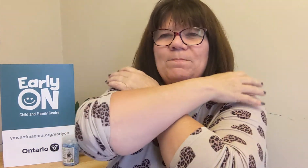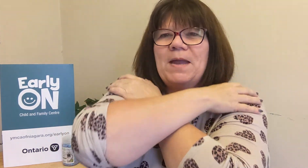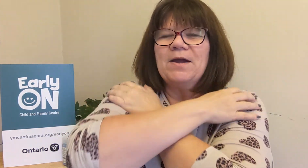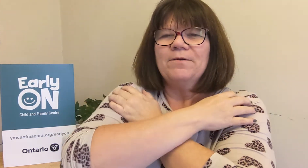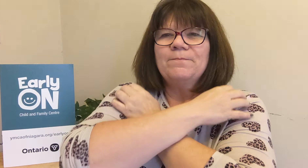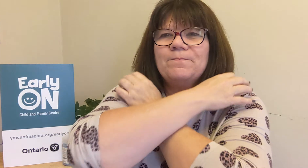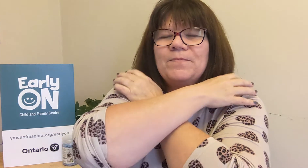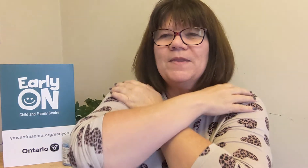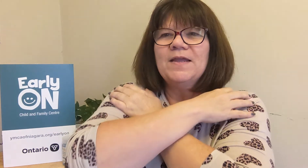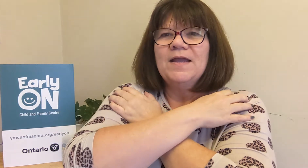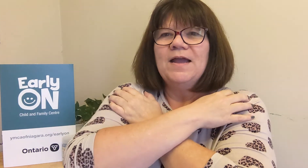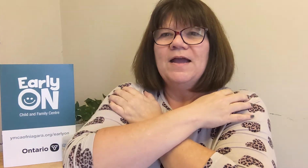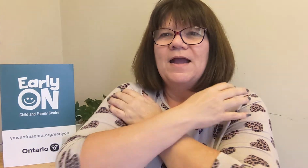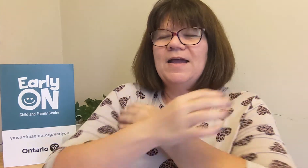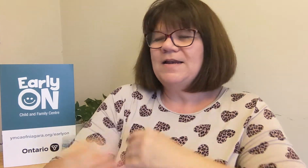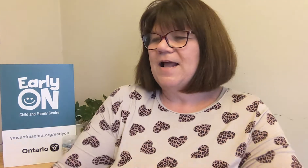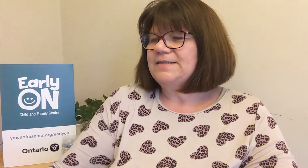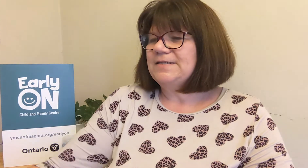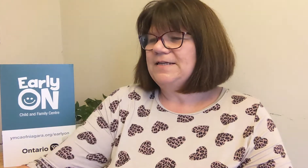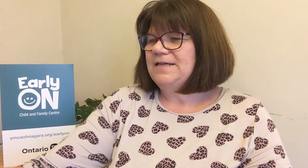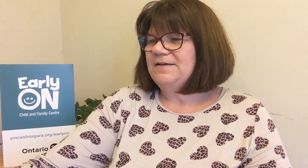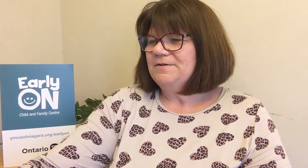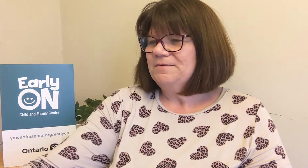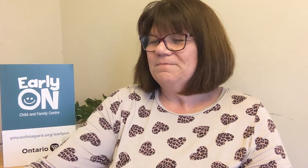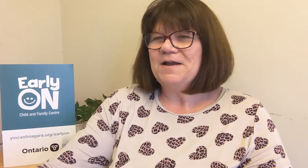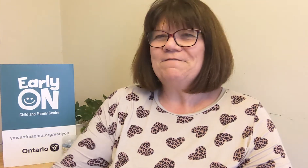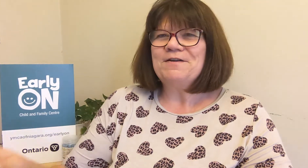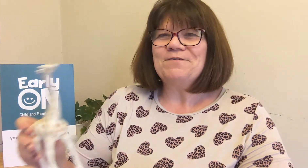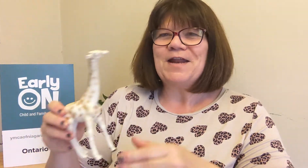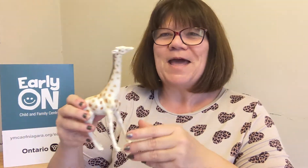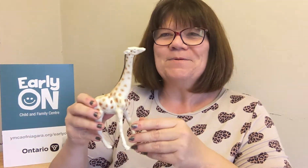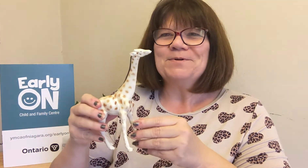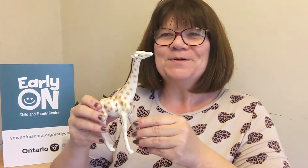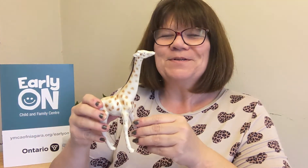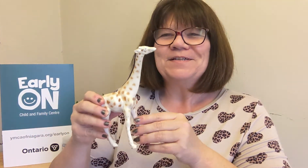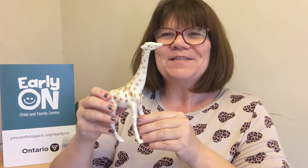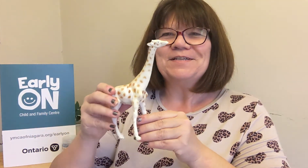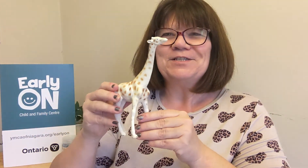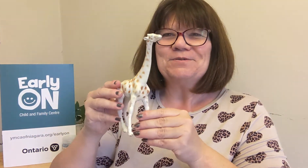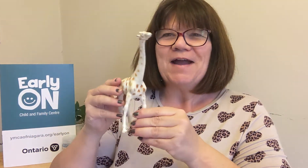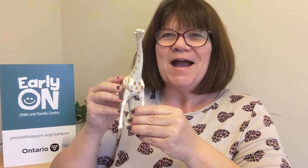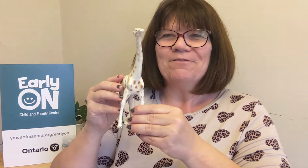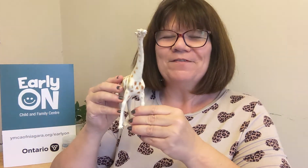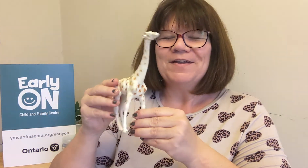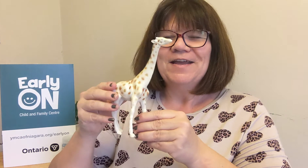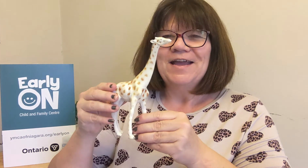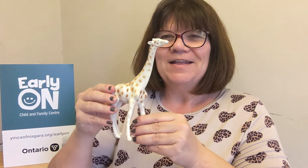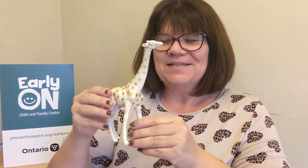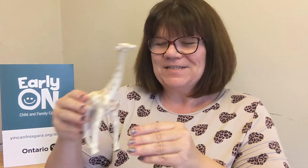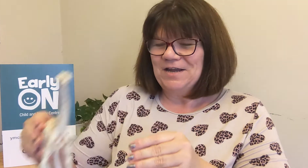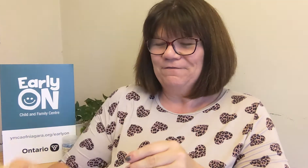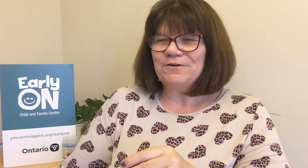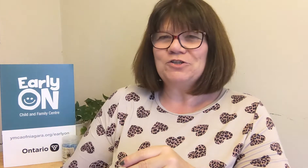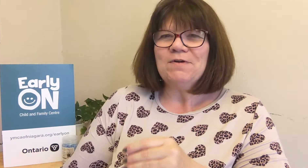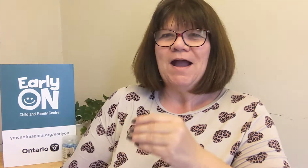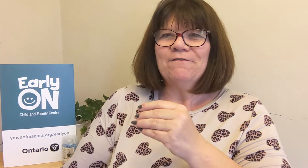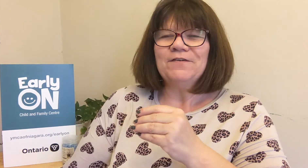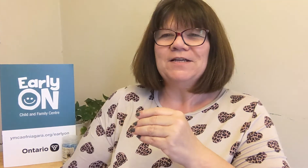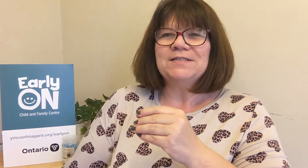bear. And lastly, my favorite animal, the giraffe. And the sign for giraffe is